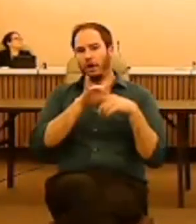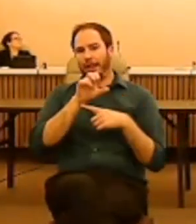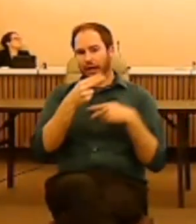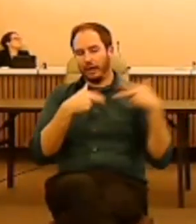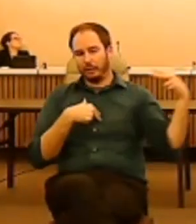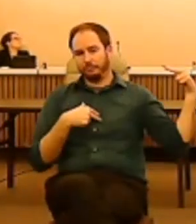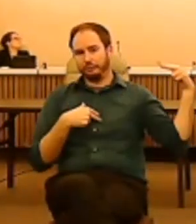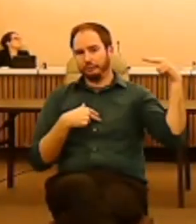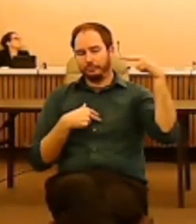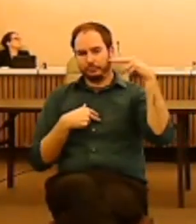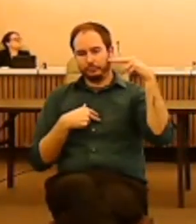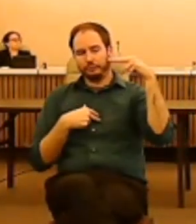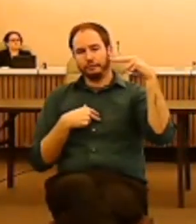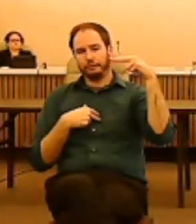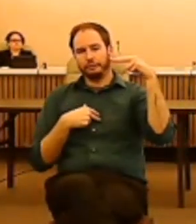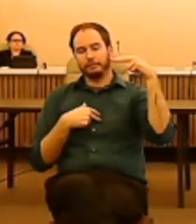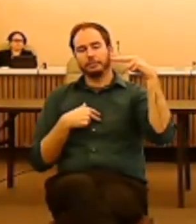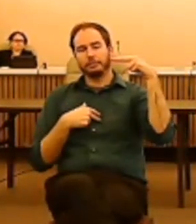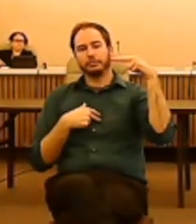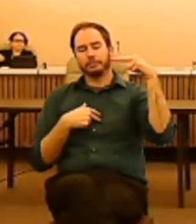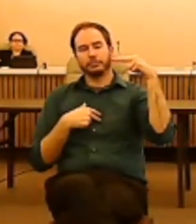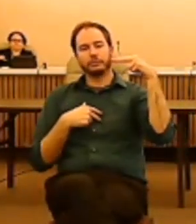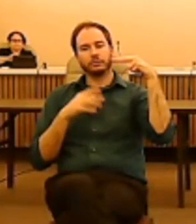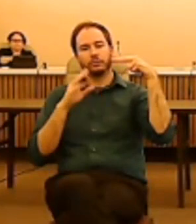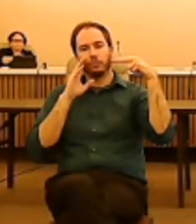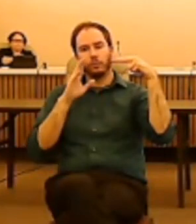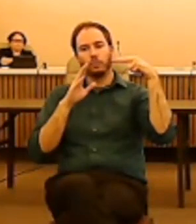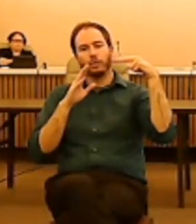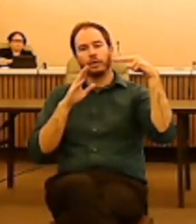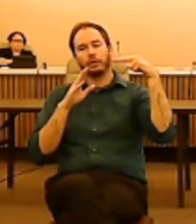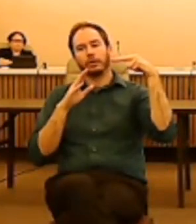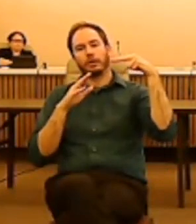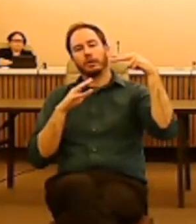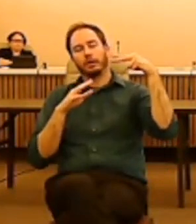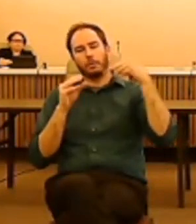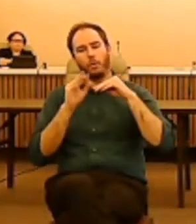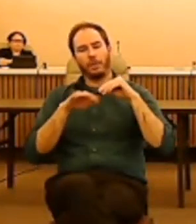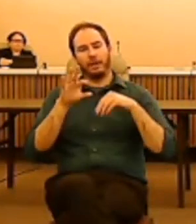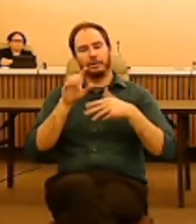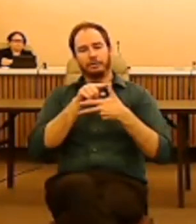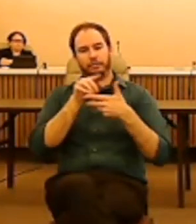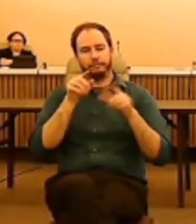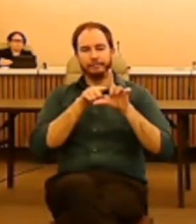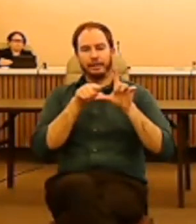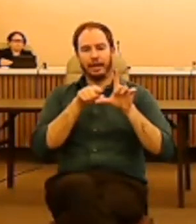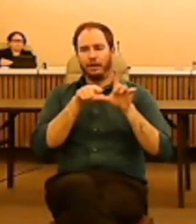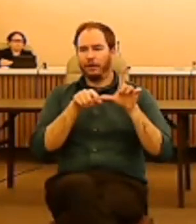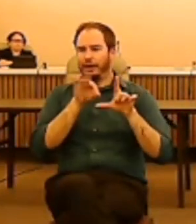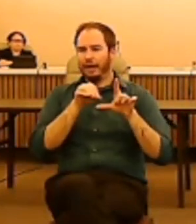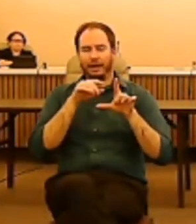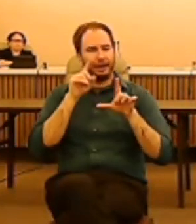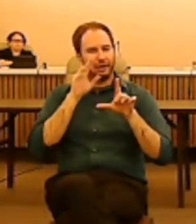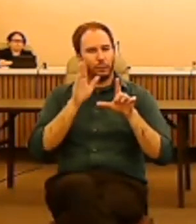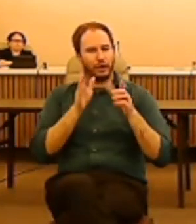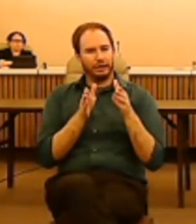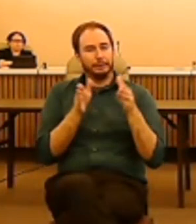Station, because of the angle, you know, it's more than a 90-degree cutback. I believe they're